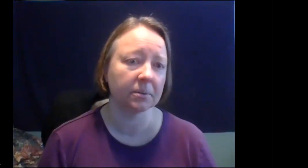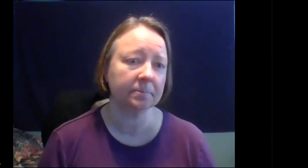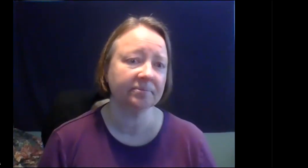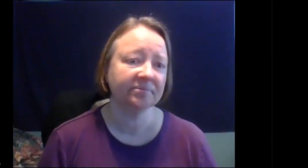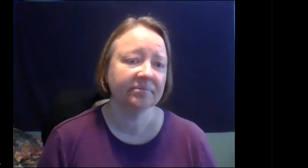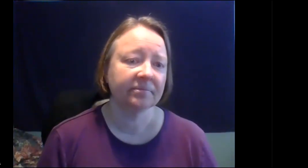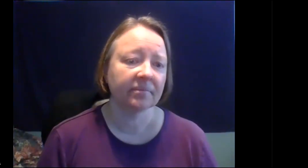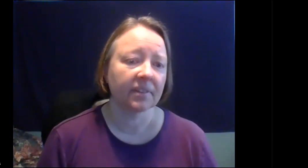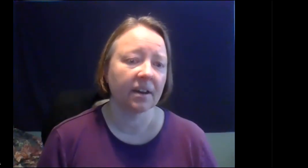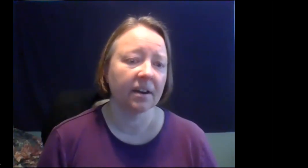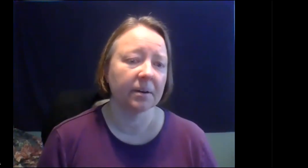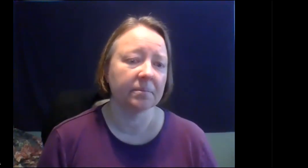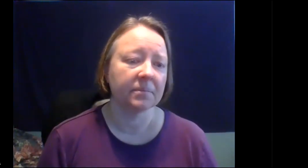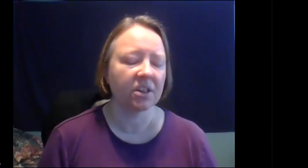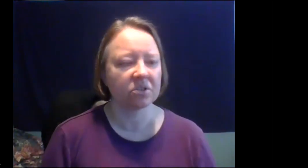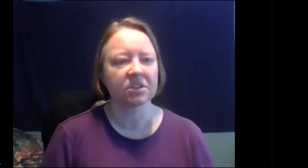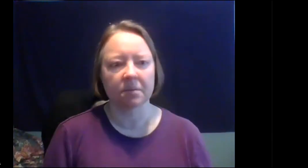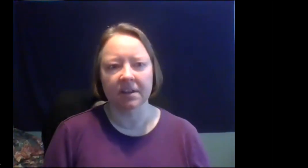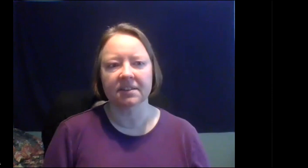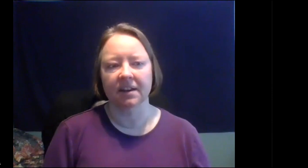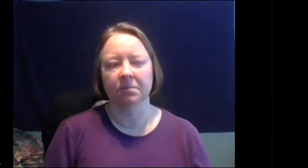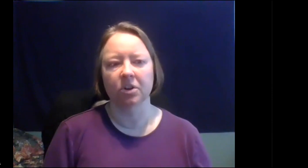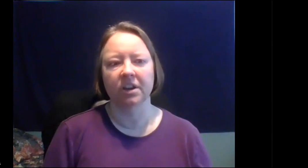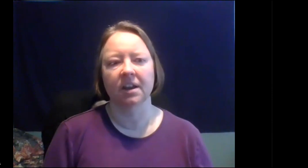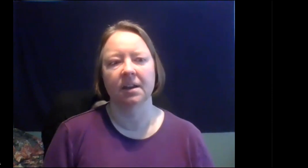So yeah, those are some things that I'm learning, and